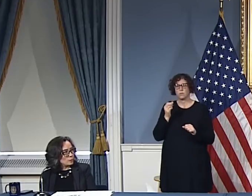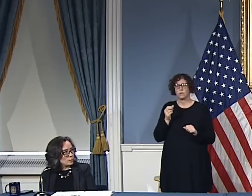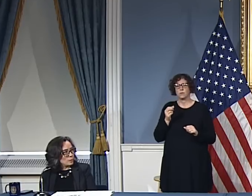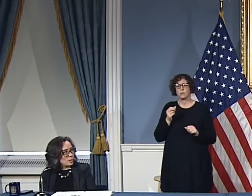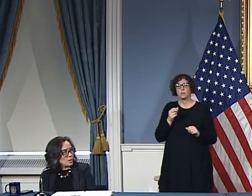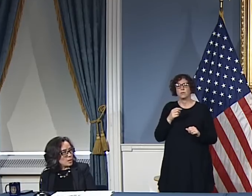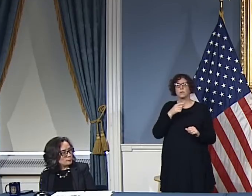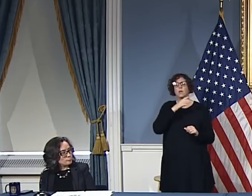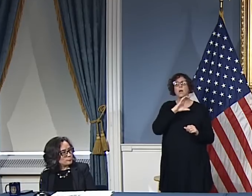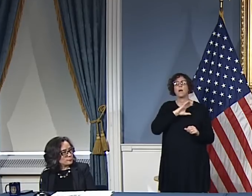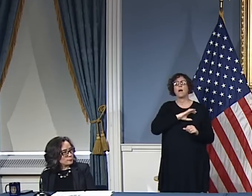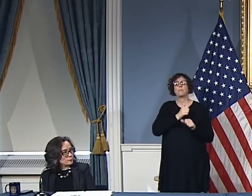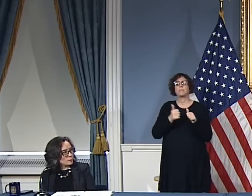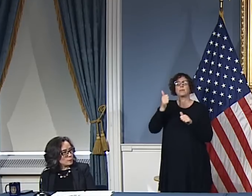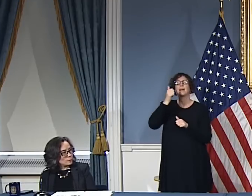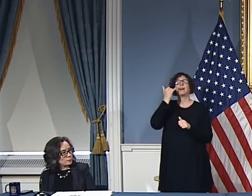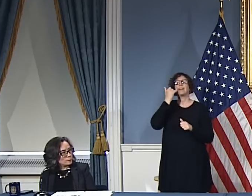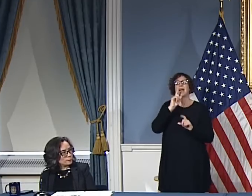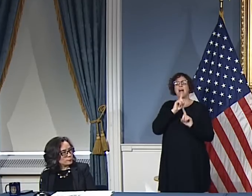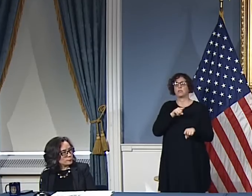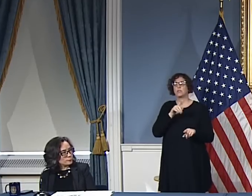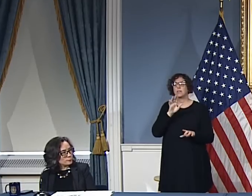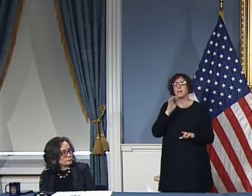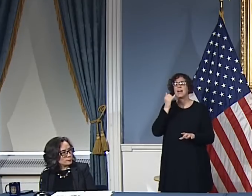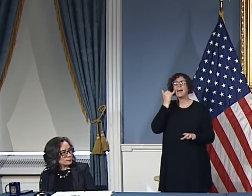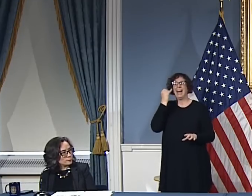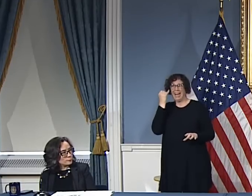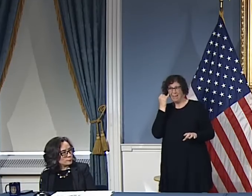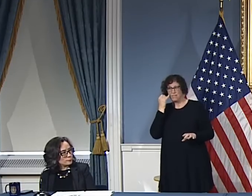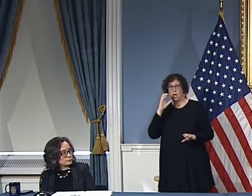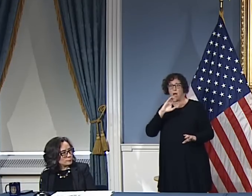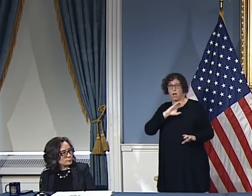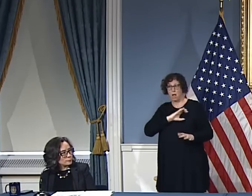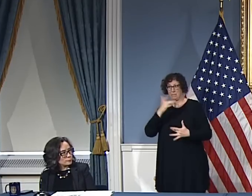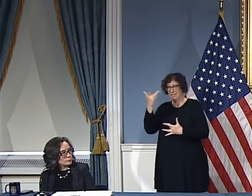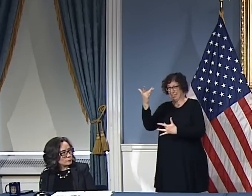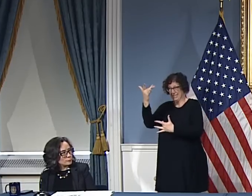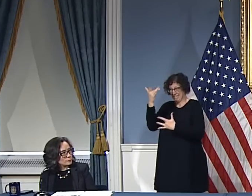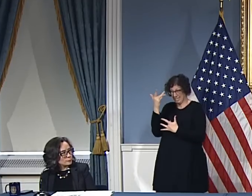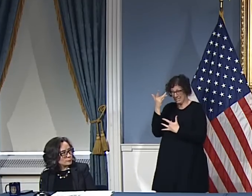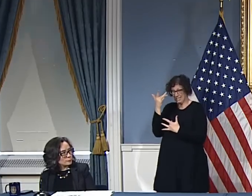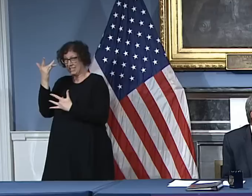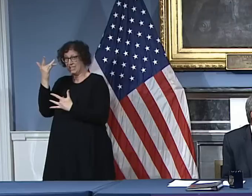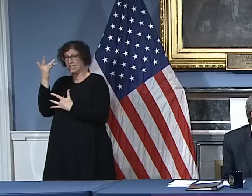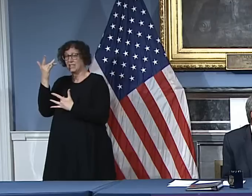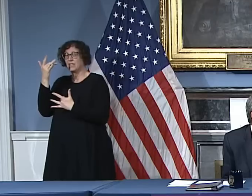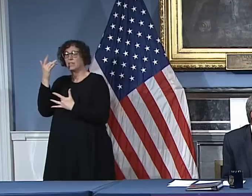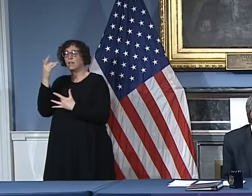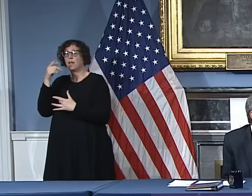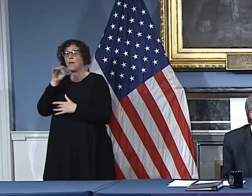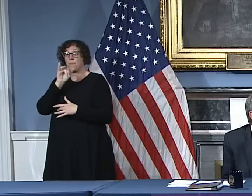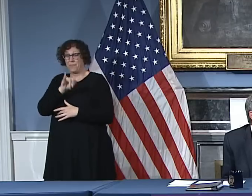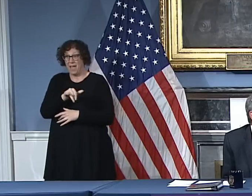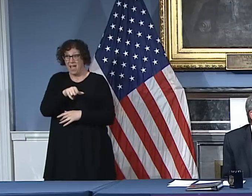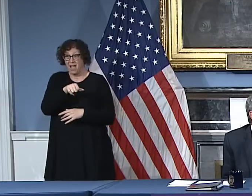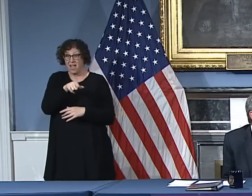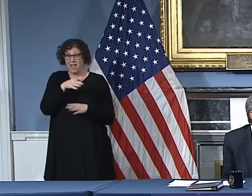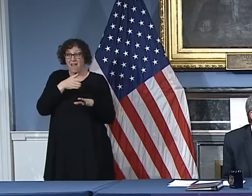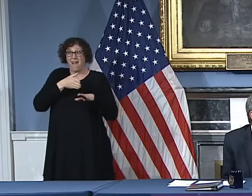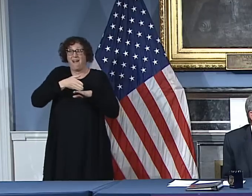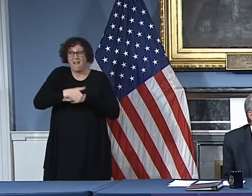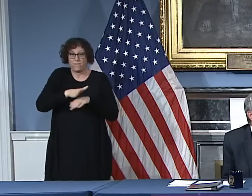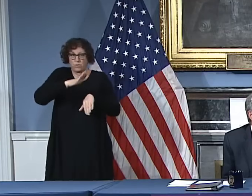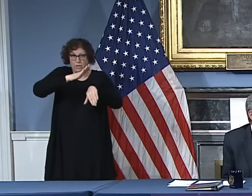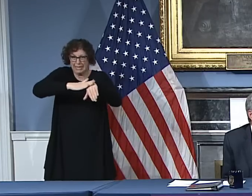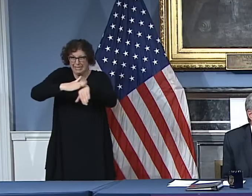job that they have interacted with them? Do you have numbers on that? No, I don't, and we'll take a look at that with legal. Obviously, you